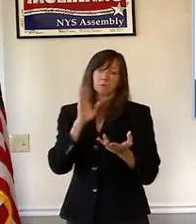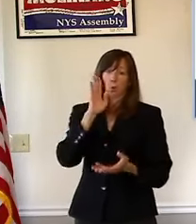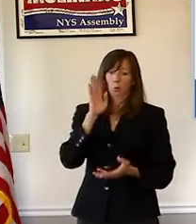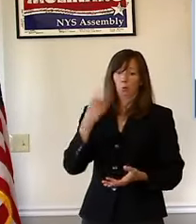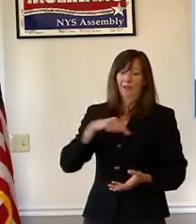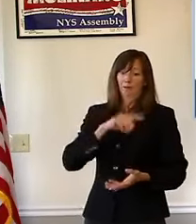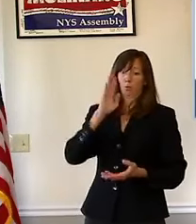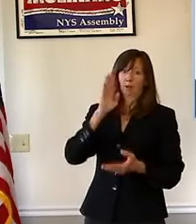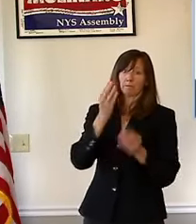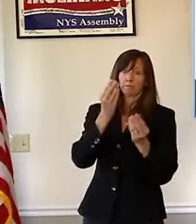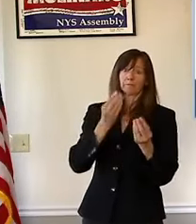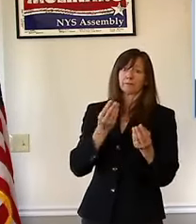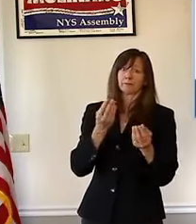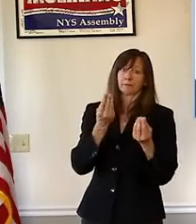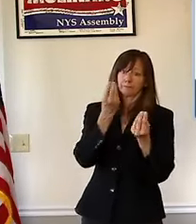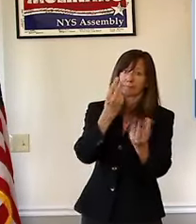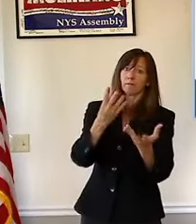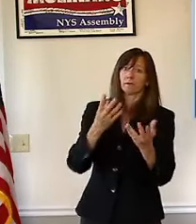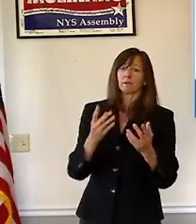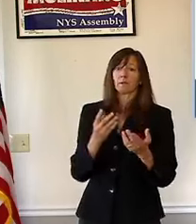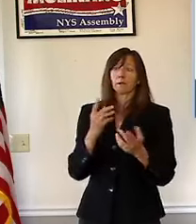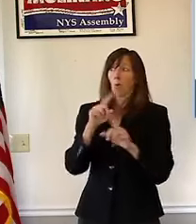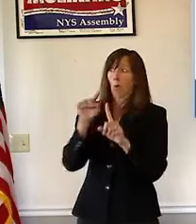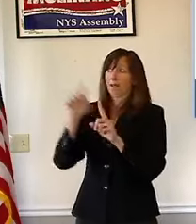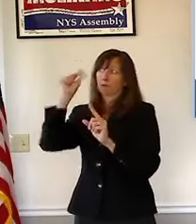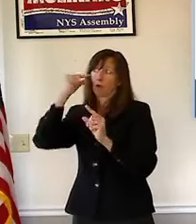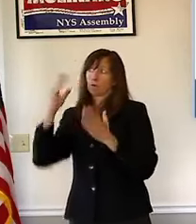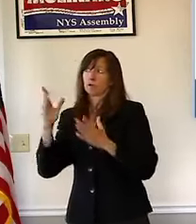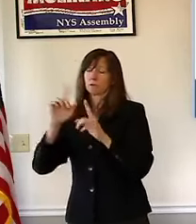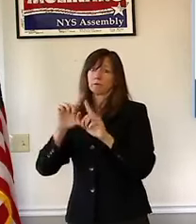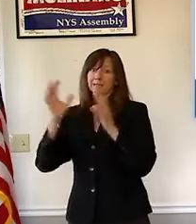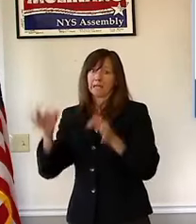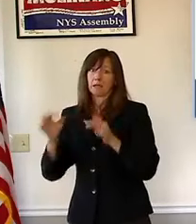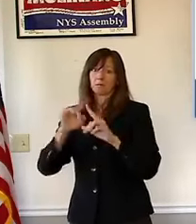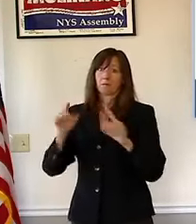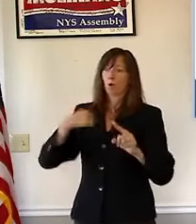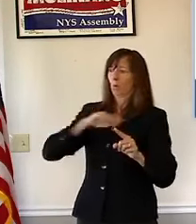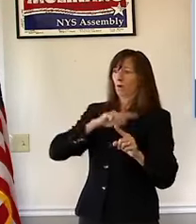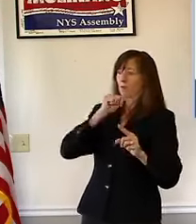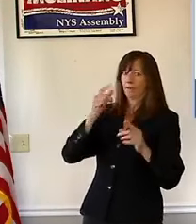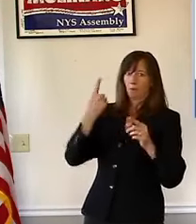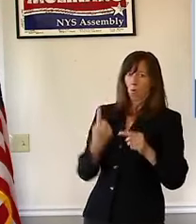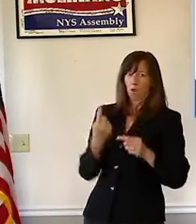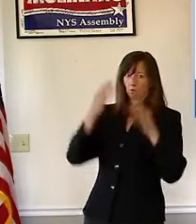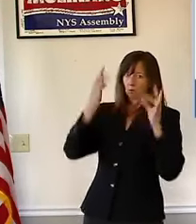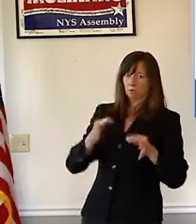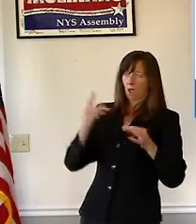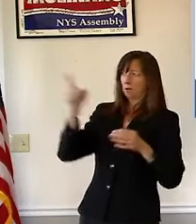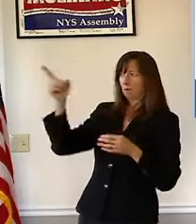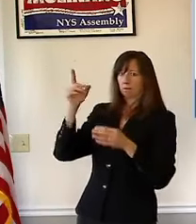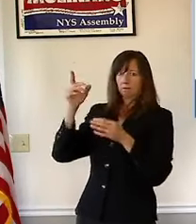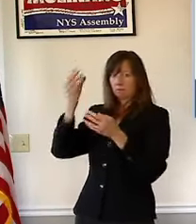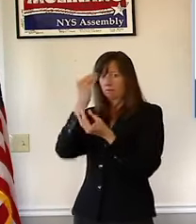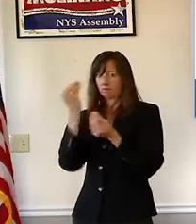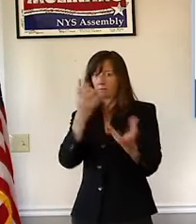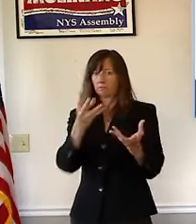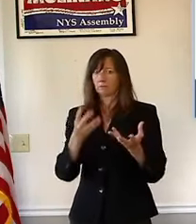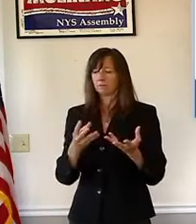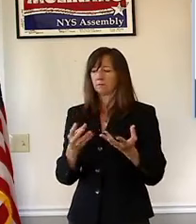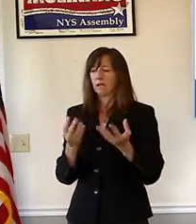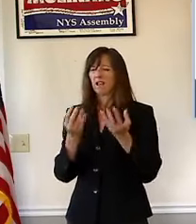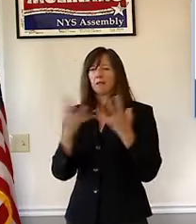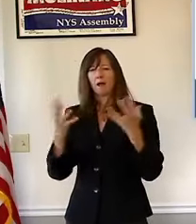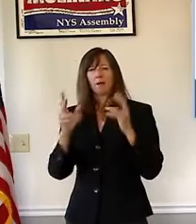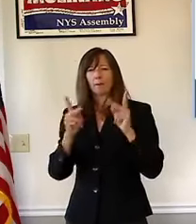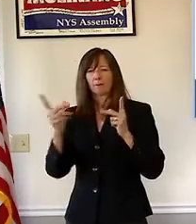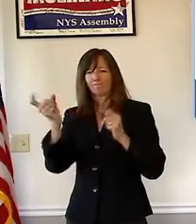the entity. This county level is not the entity that makes that decision. A lot of people were asking about visitation at nursing homes, and there